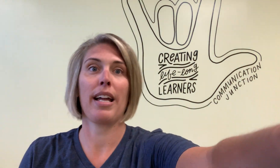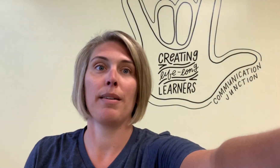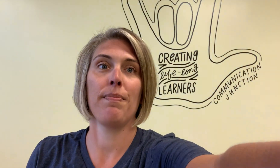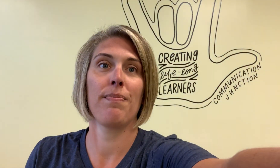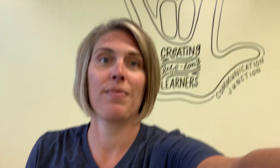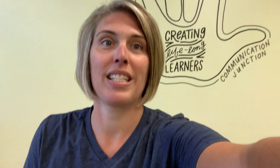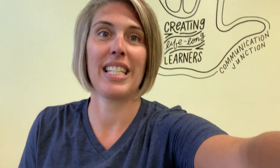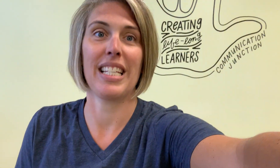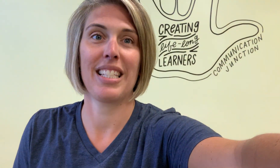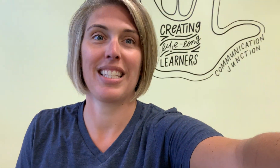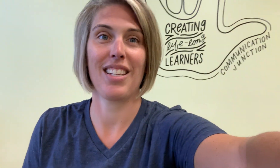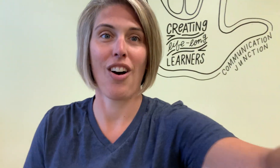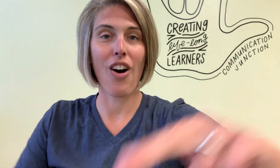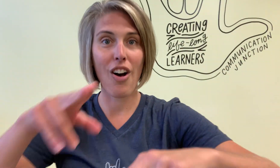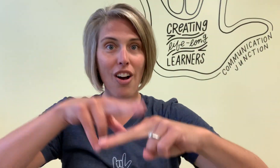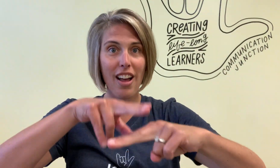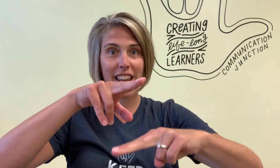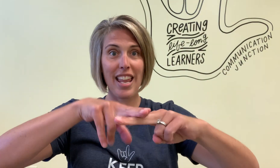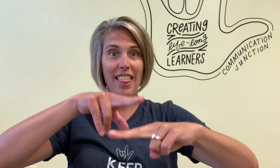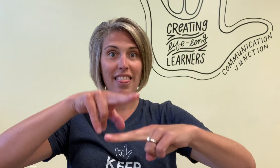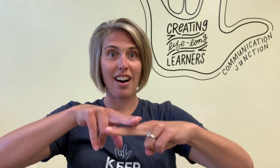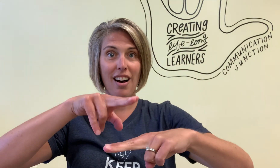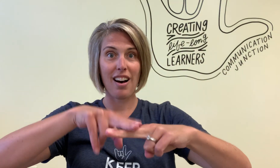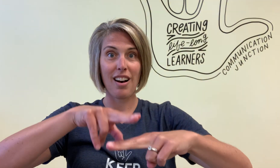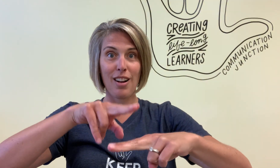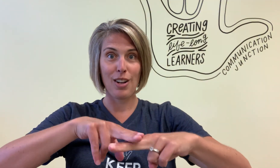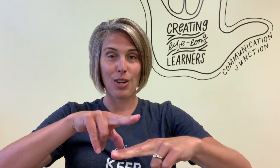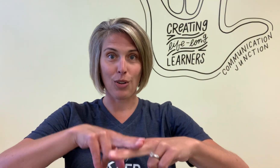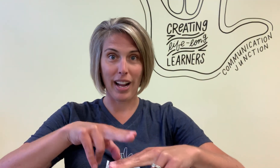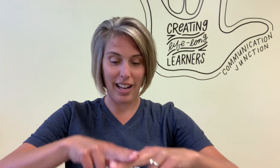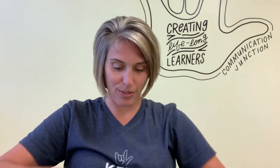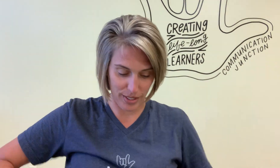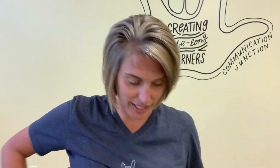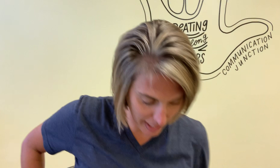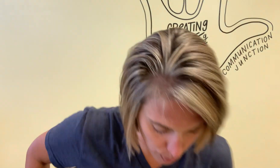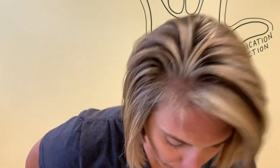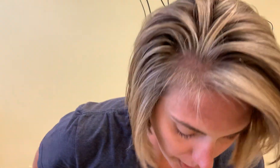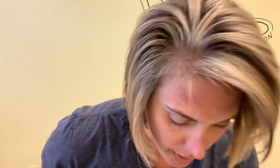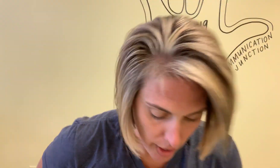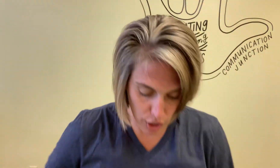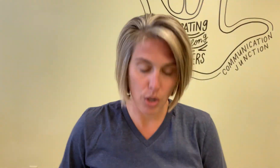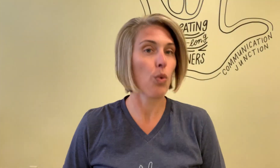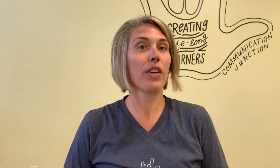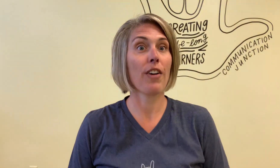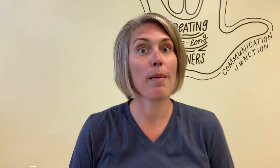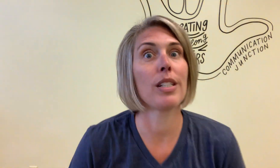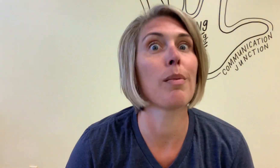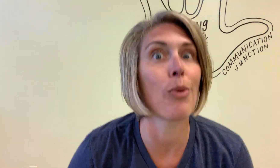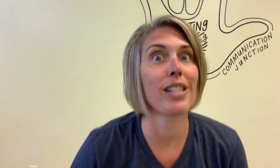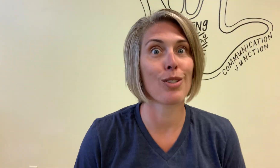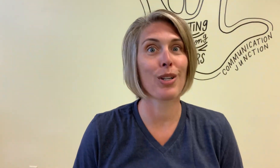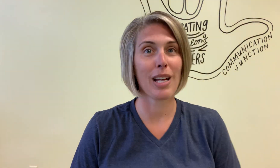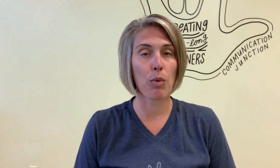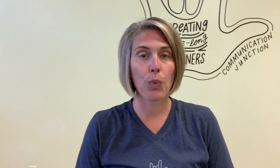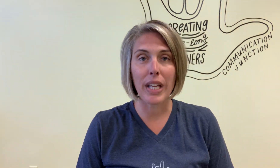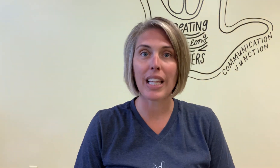bottom sits on the ground. Nice work. So we've come to the point in story time where we like